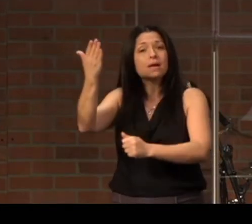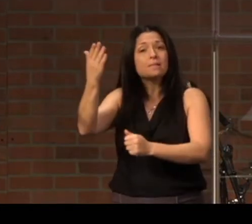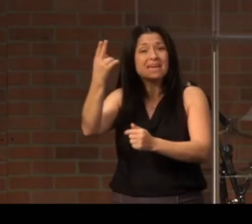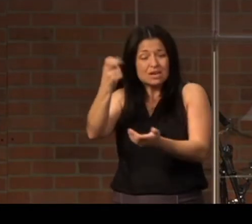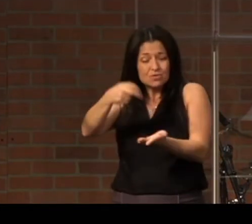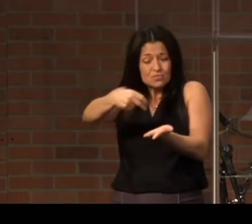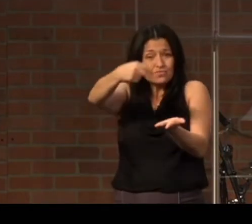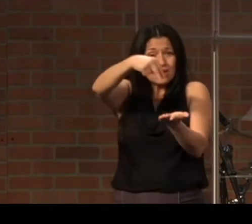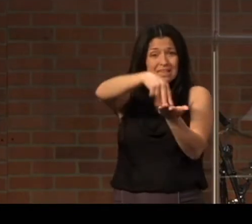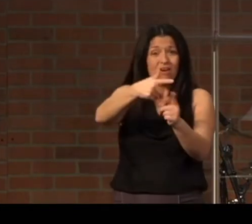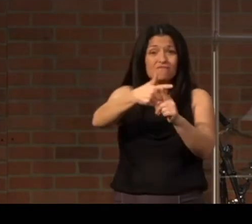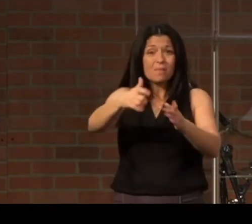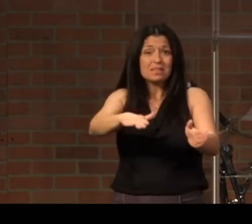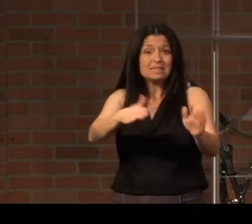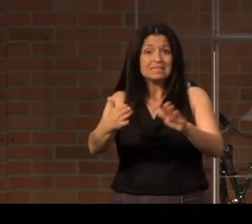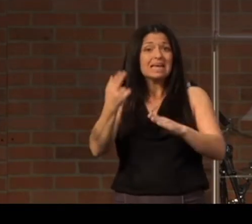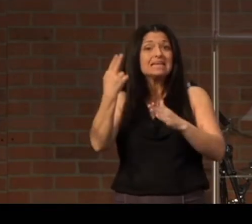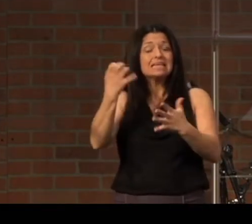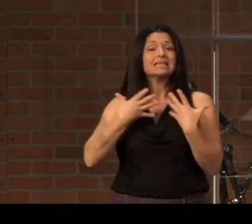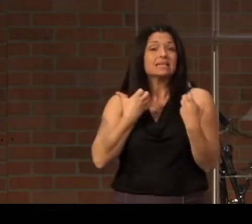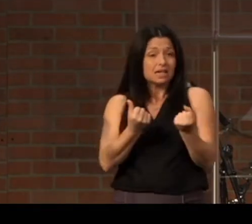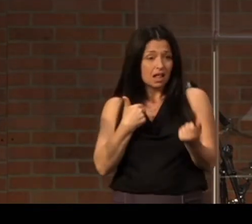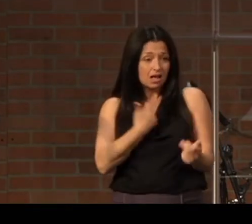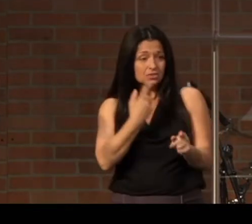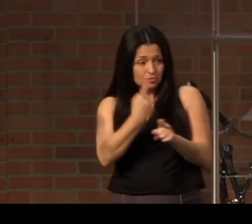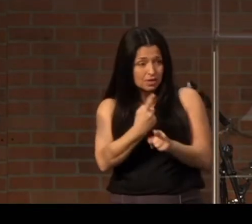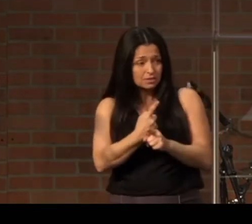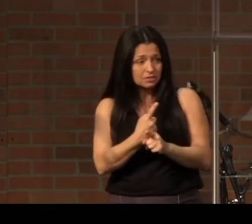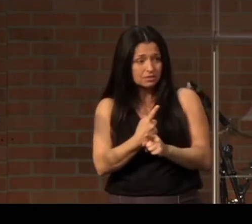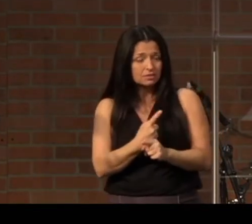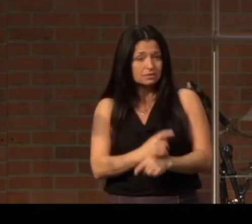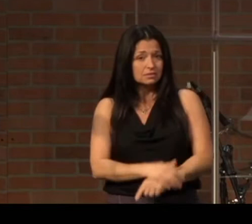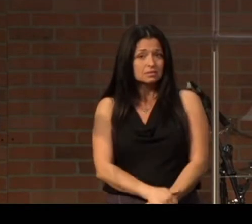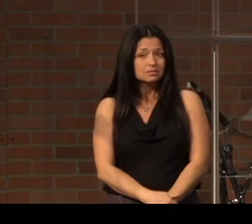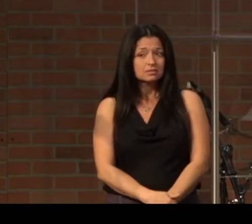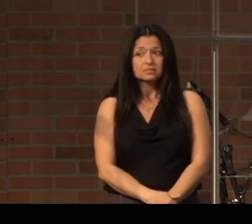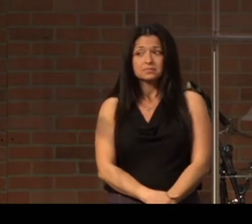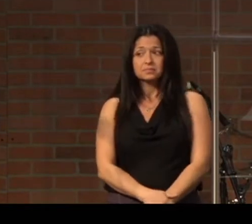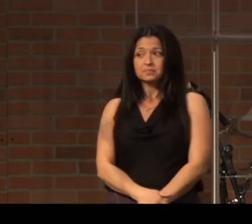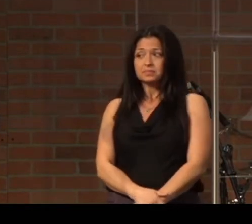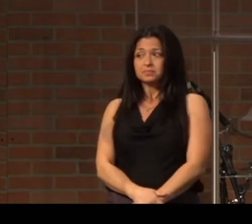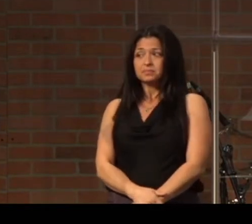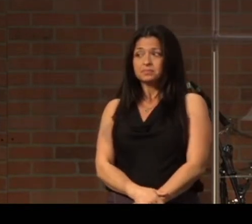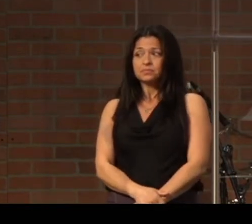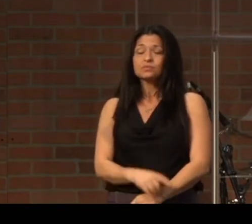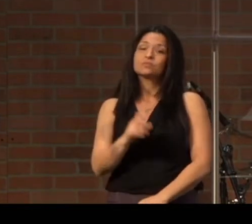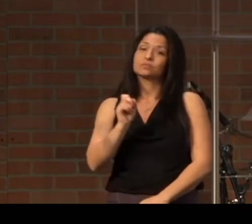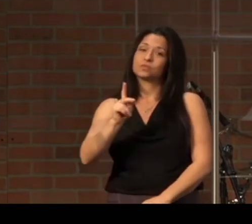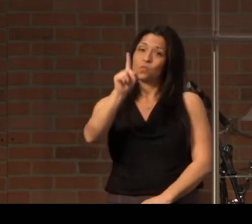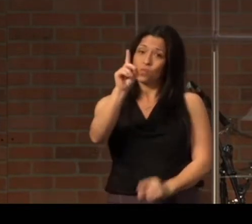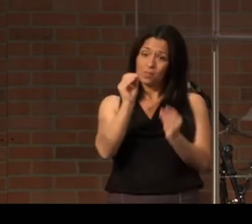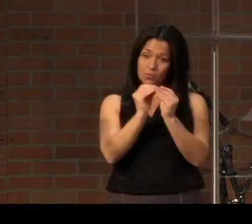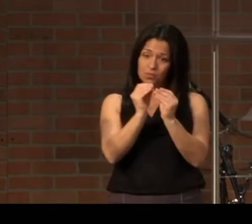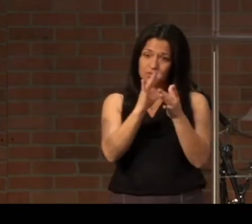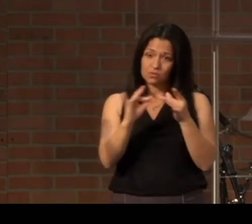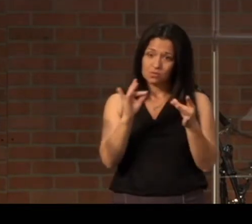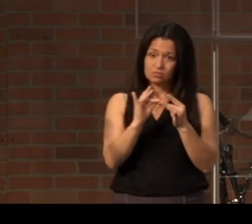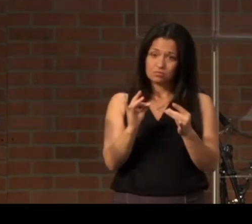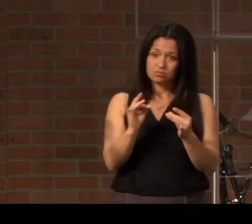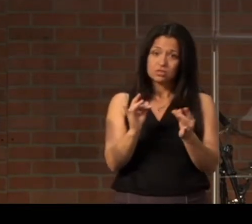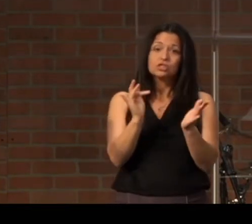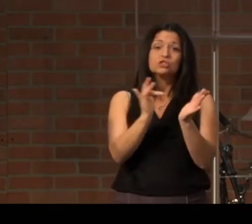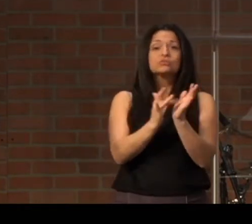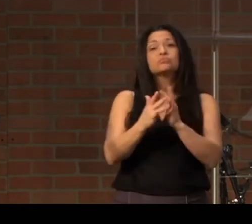from the dead. He healed us, right? Oh, man. One more story. Jesus is